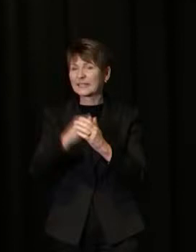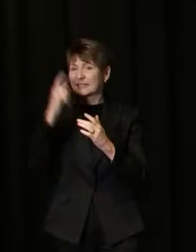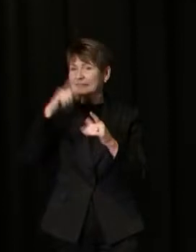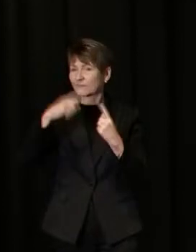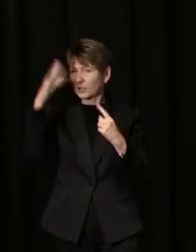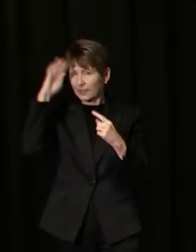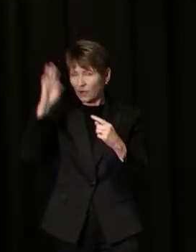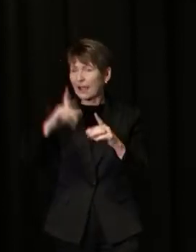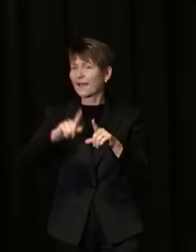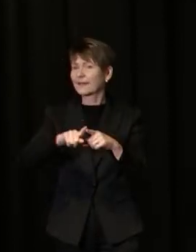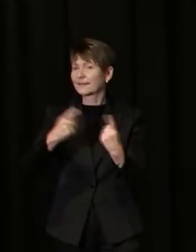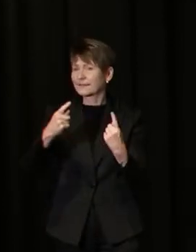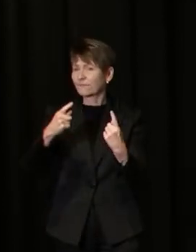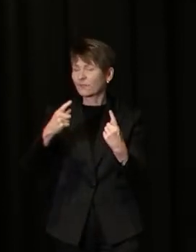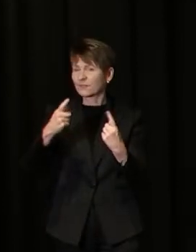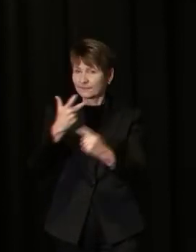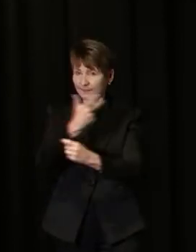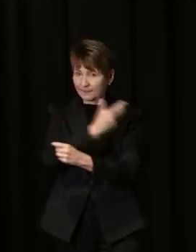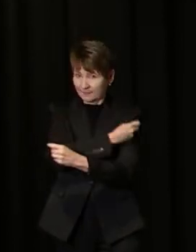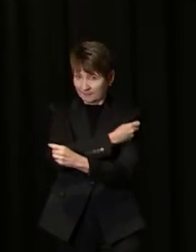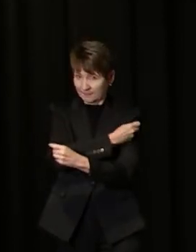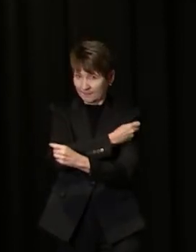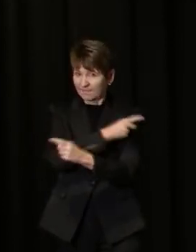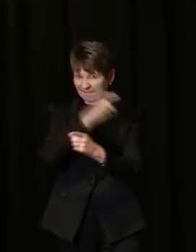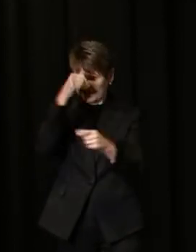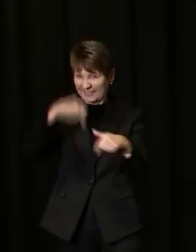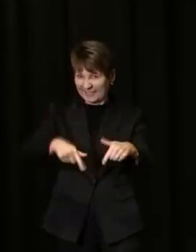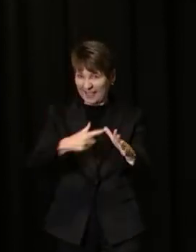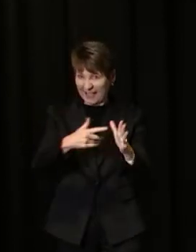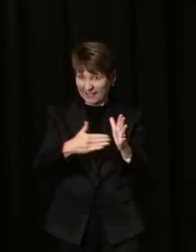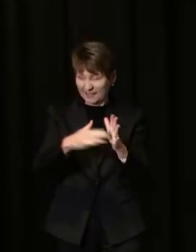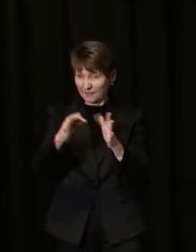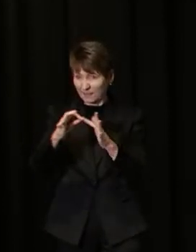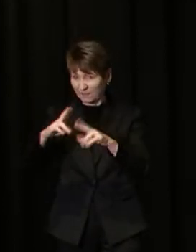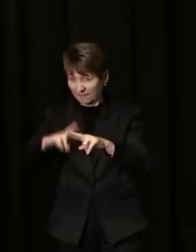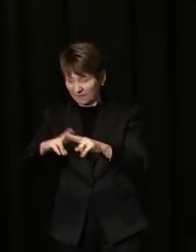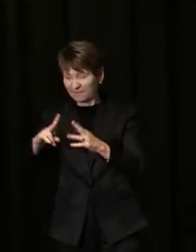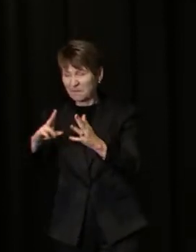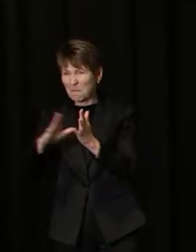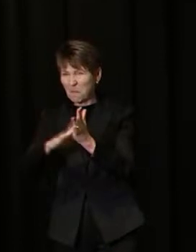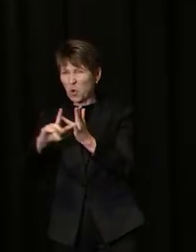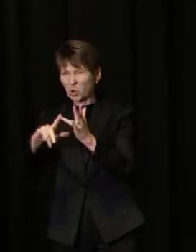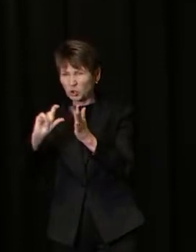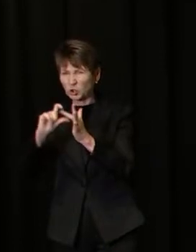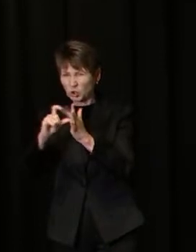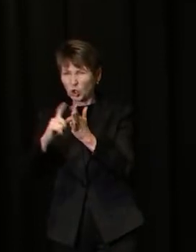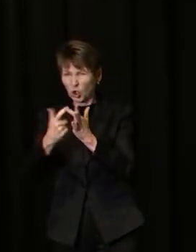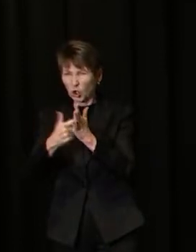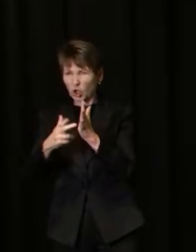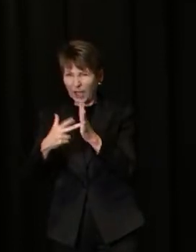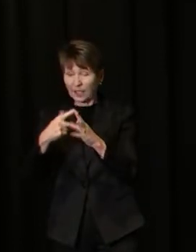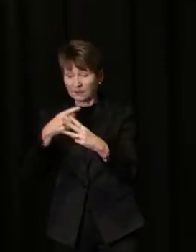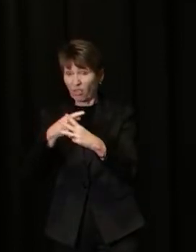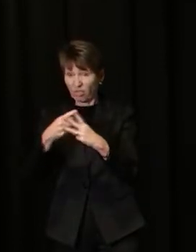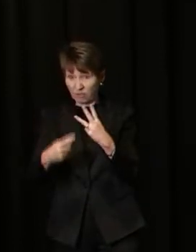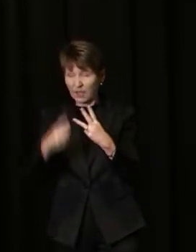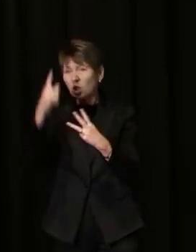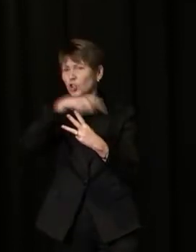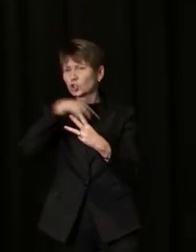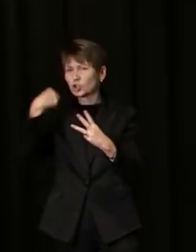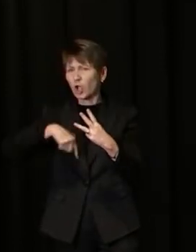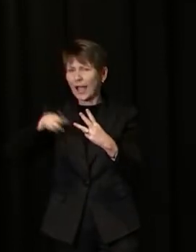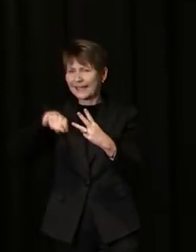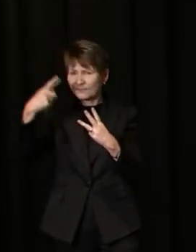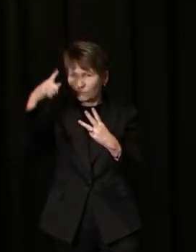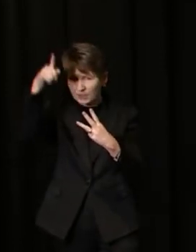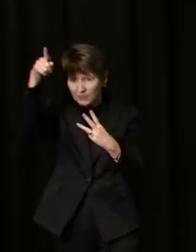anything, that cap will go down, because we want. And I've had this conversation with Dominic. We don't want to be encouraging people to come here who